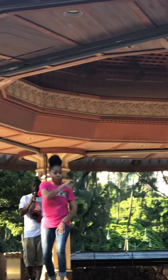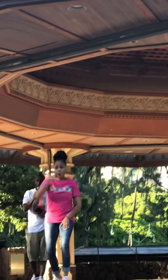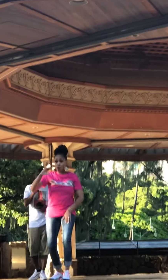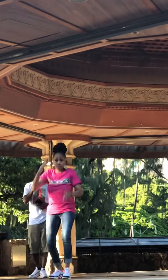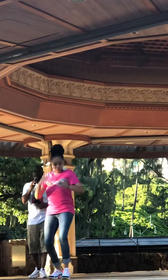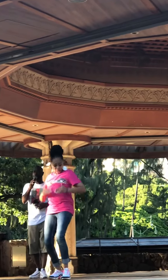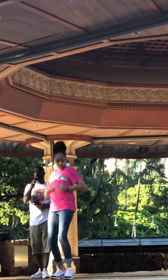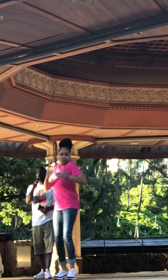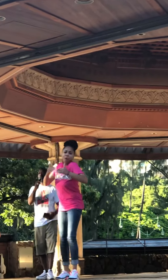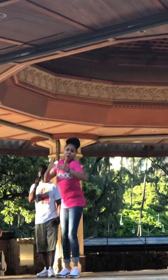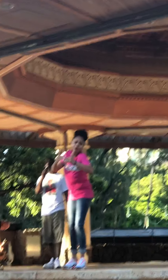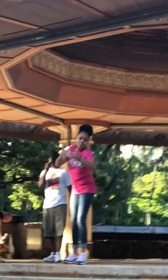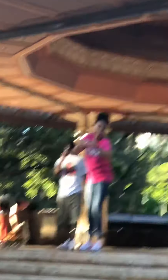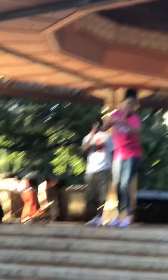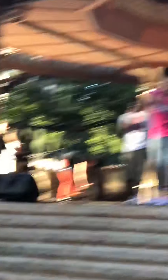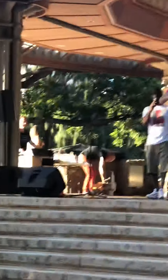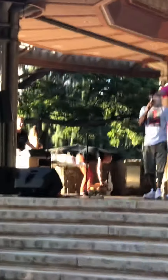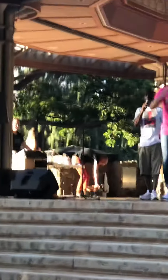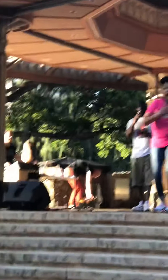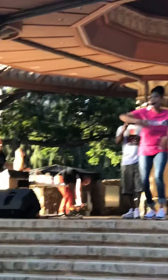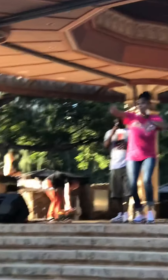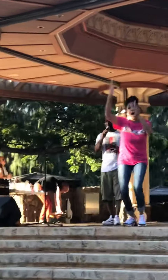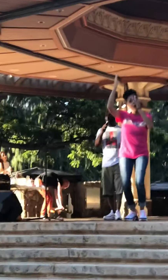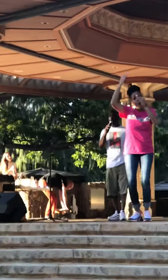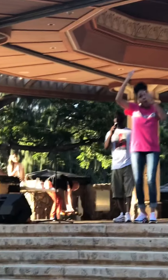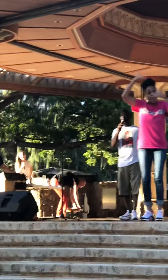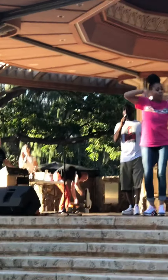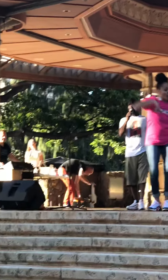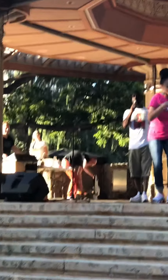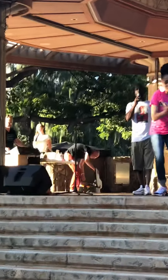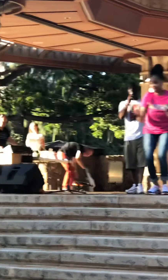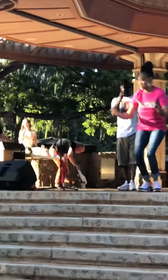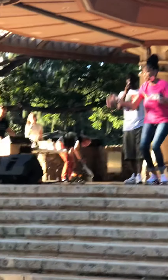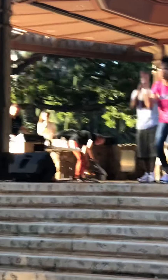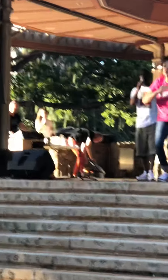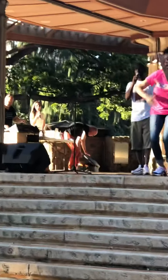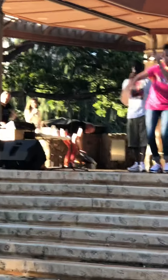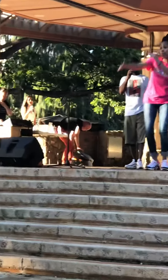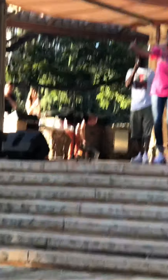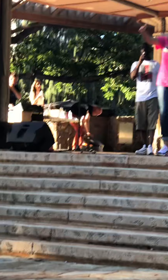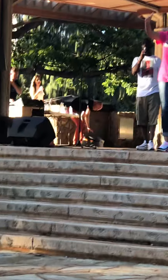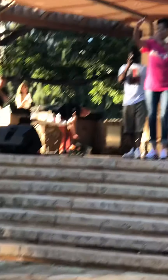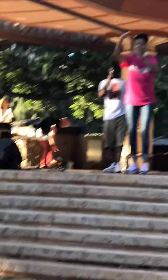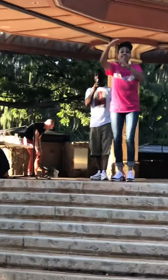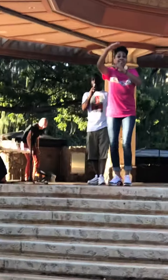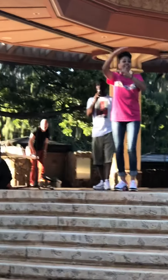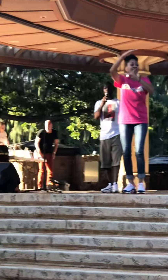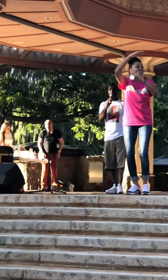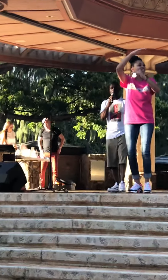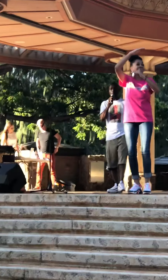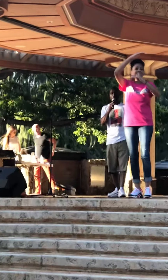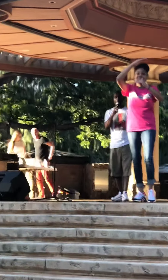the cross before me, my hope on things